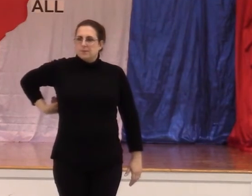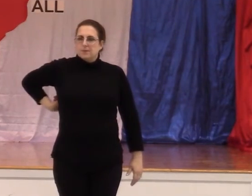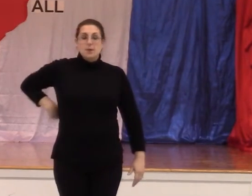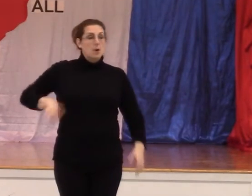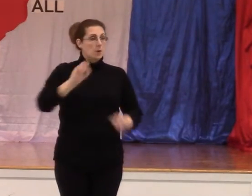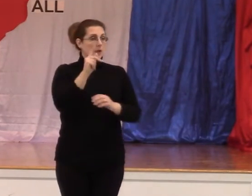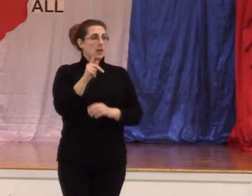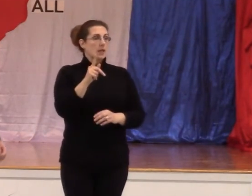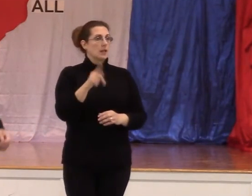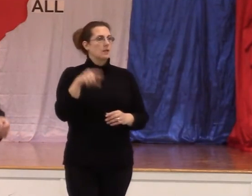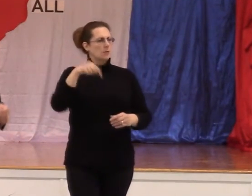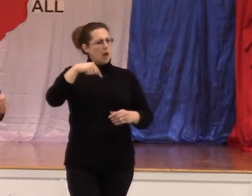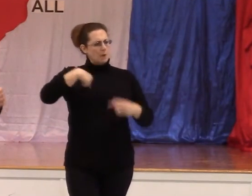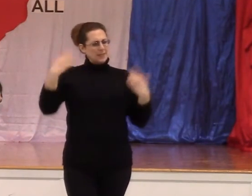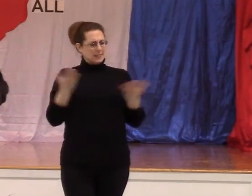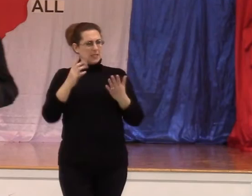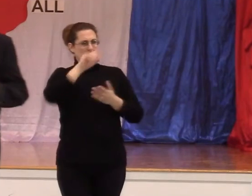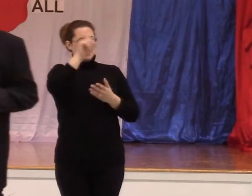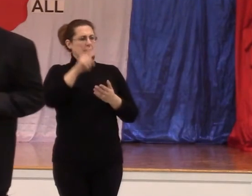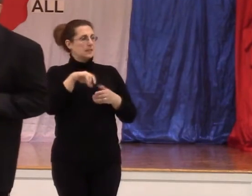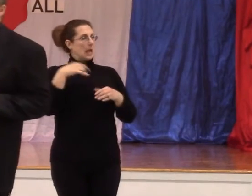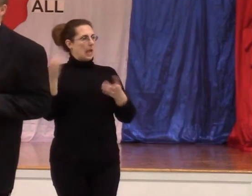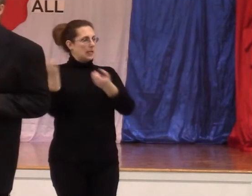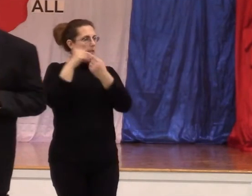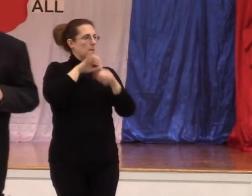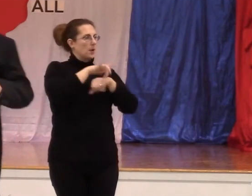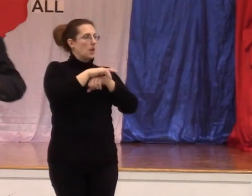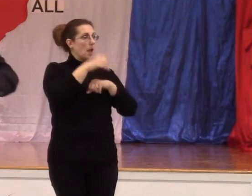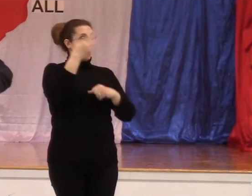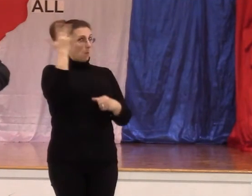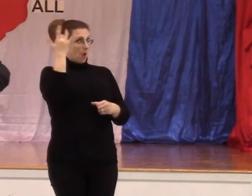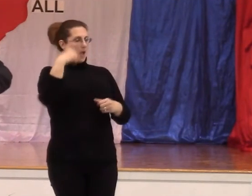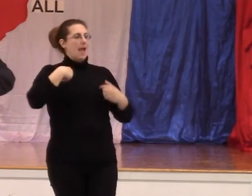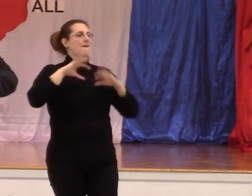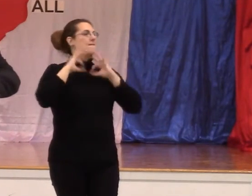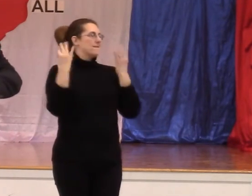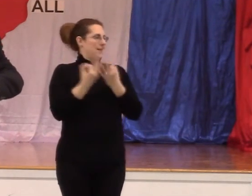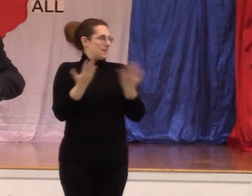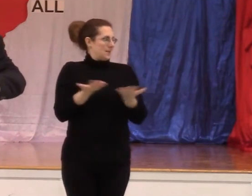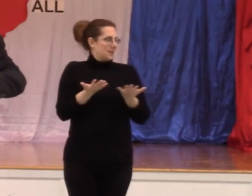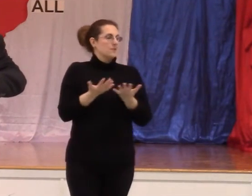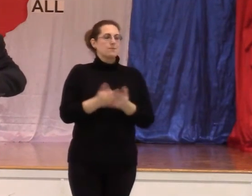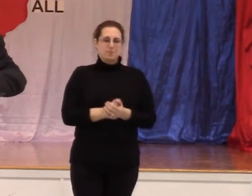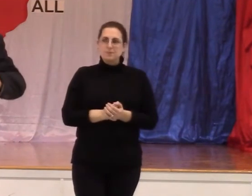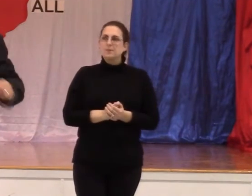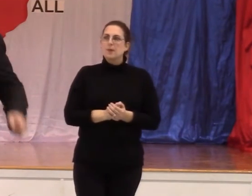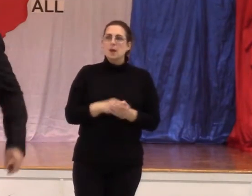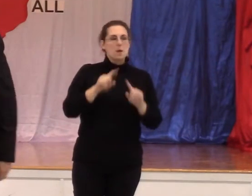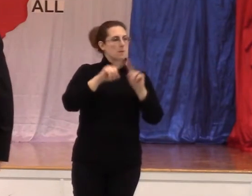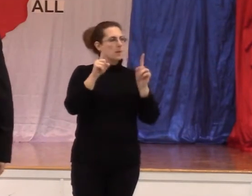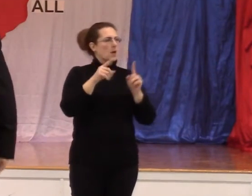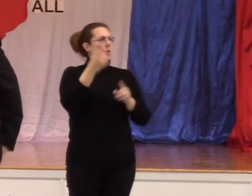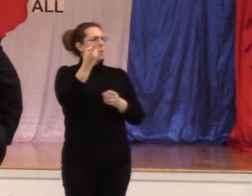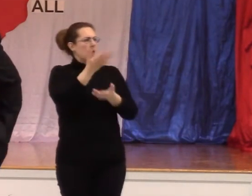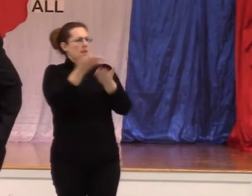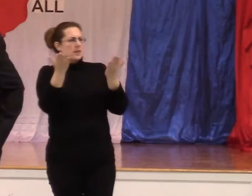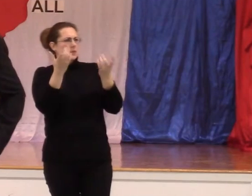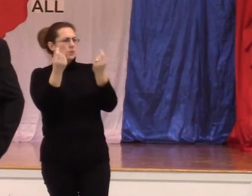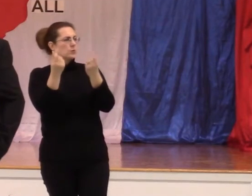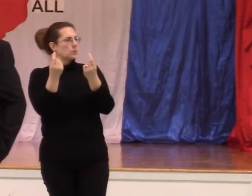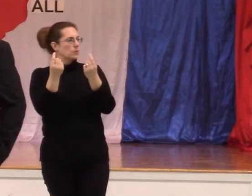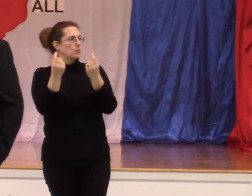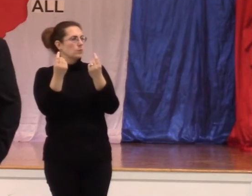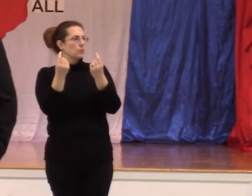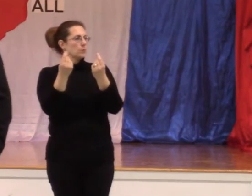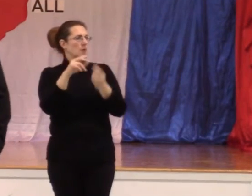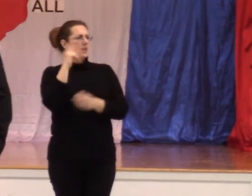All right, I came down to Texas a little bit early because I have family down here in Texas and so forth, but one of the things we did on,